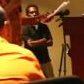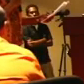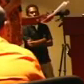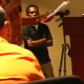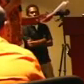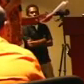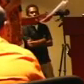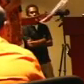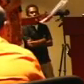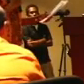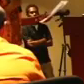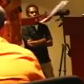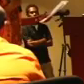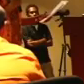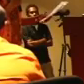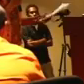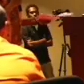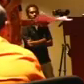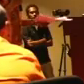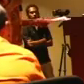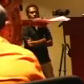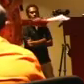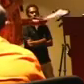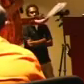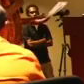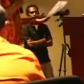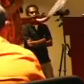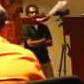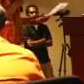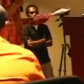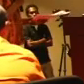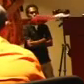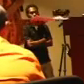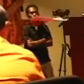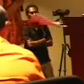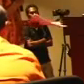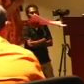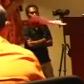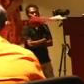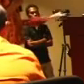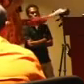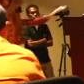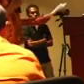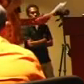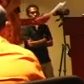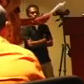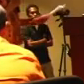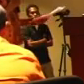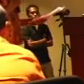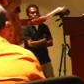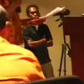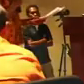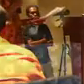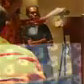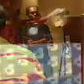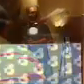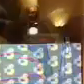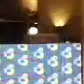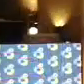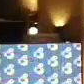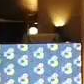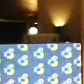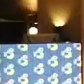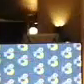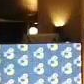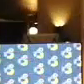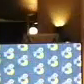11628 come from? So that, 11628, if you are using the bill pay system to pay to